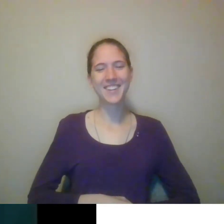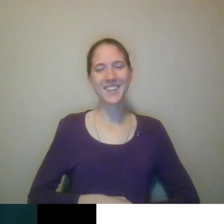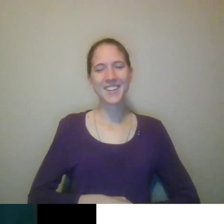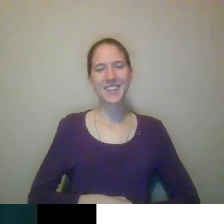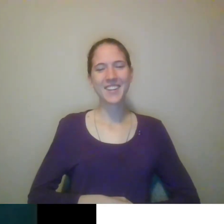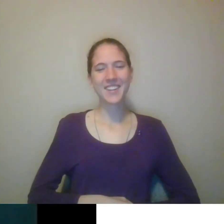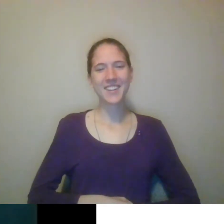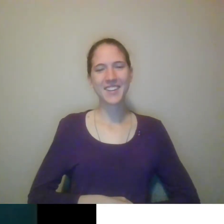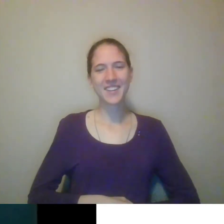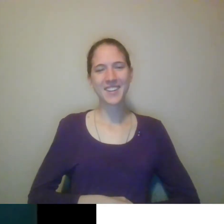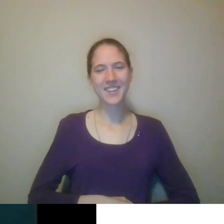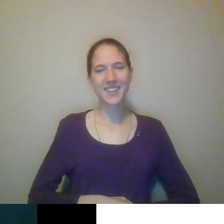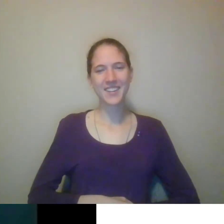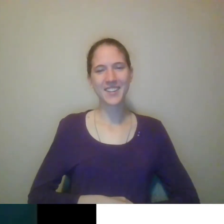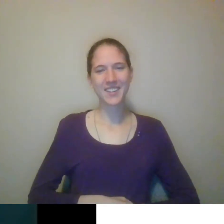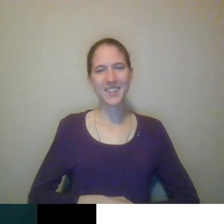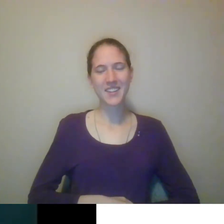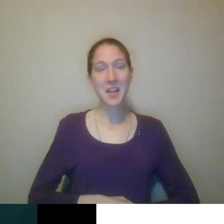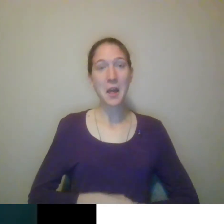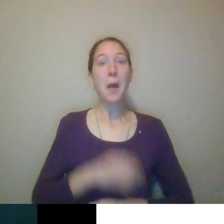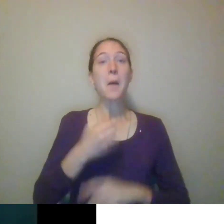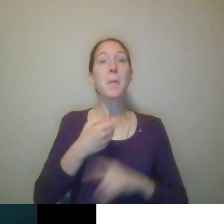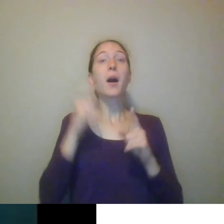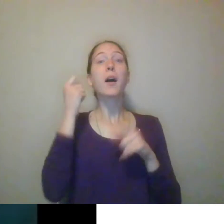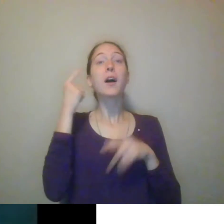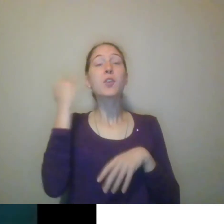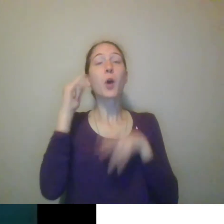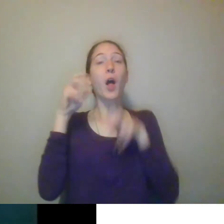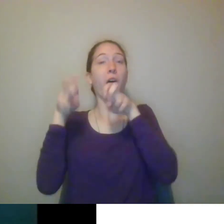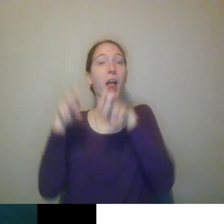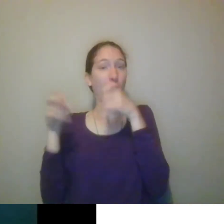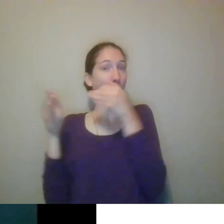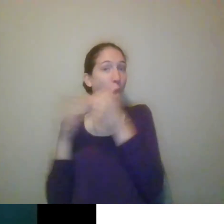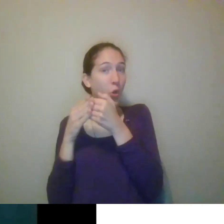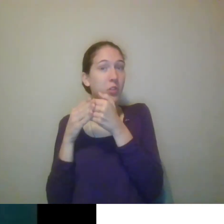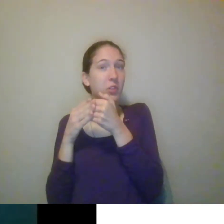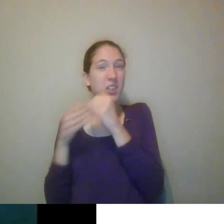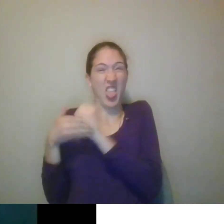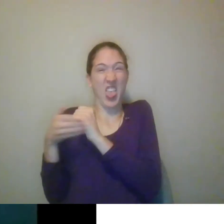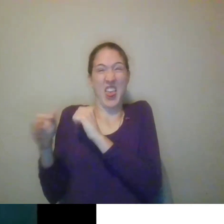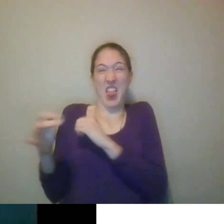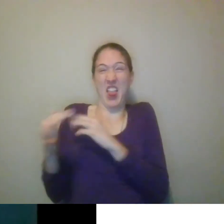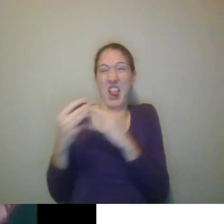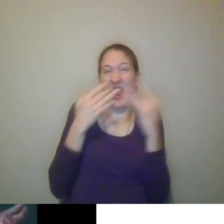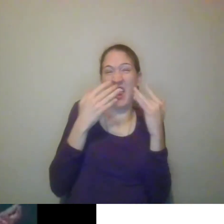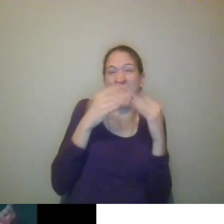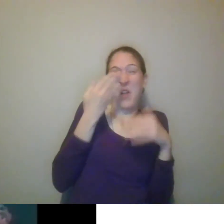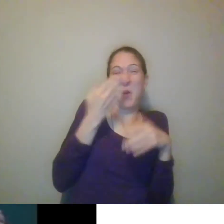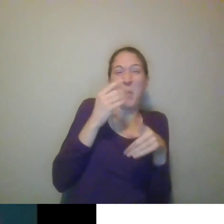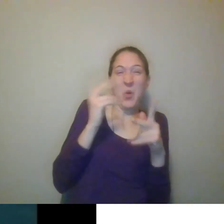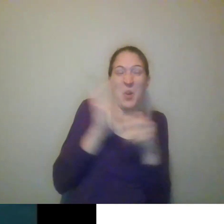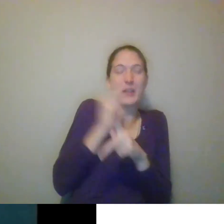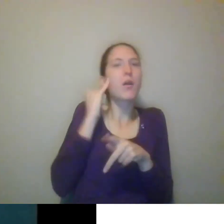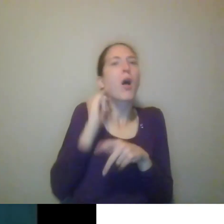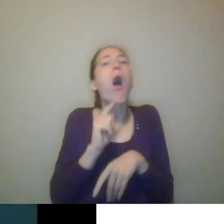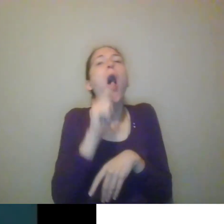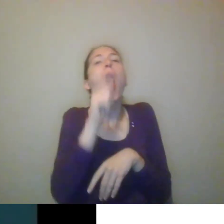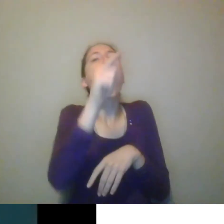you're the person sitting next to the person that produced natural gas, it's not that bad, is it? Right? If,